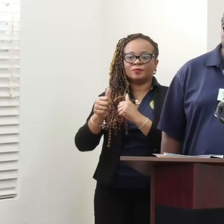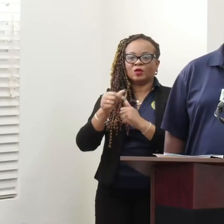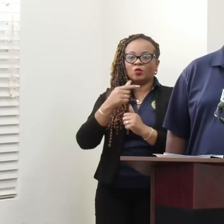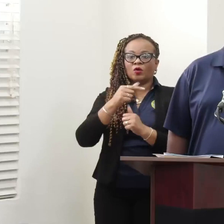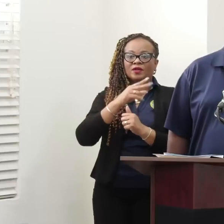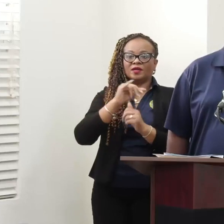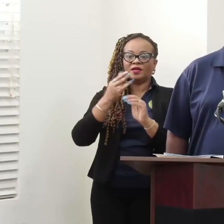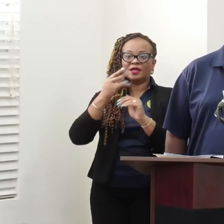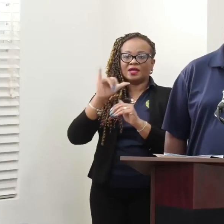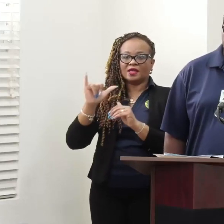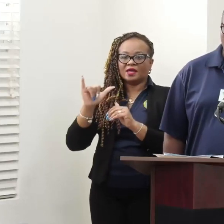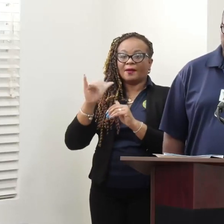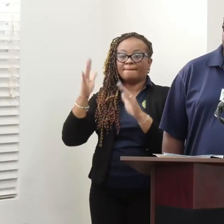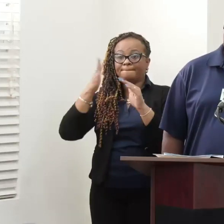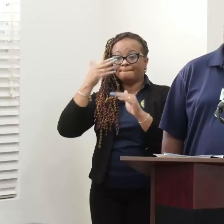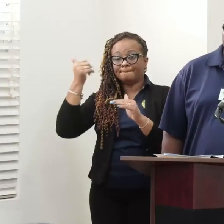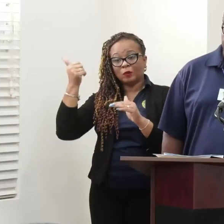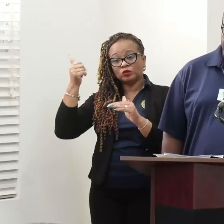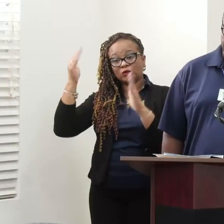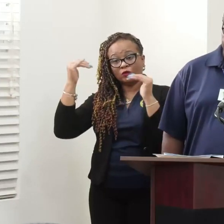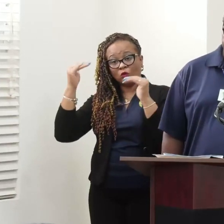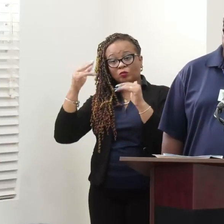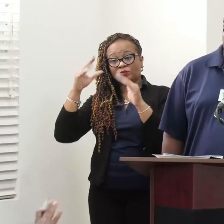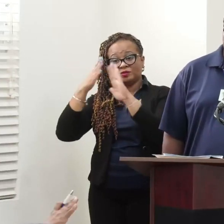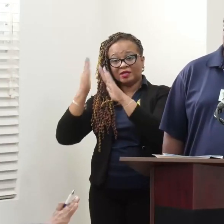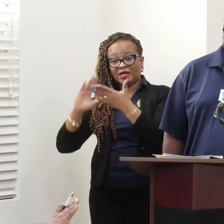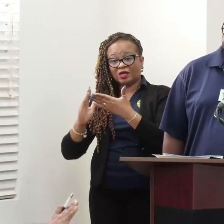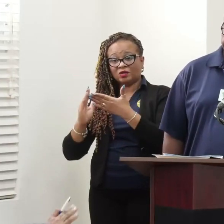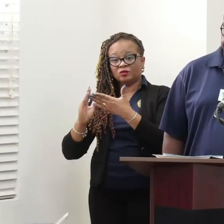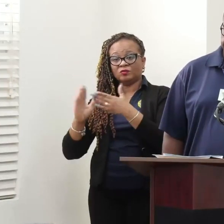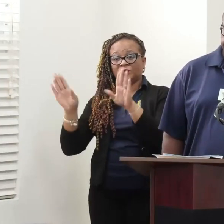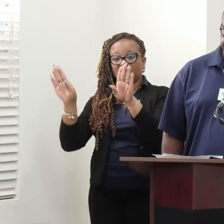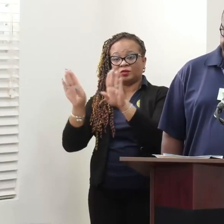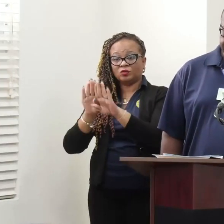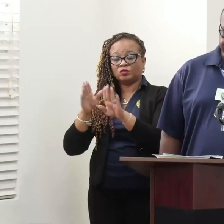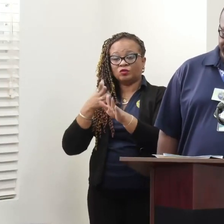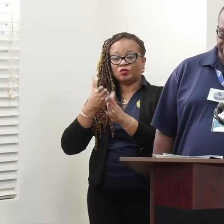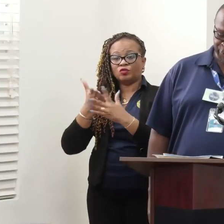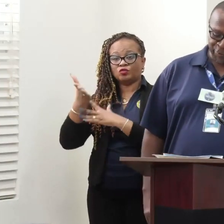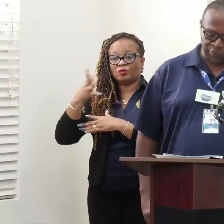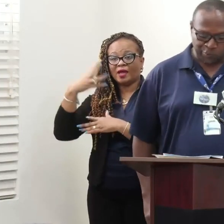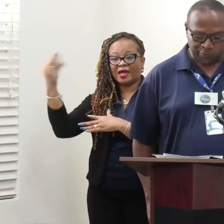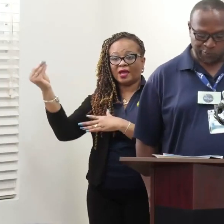Guanakee and most of Hopetown remain online throughout the night.